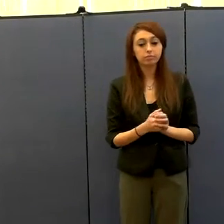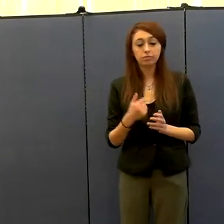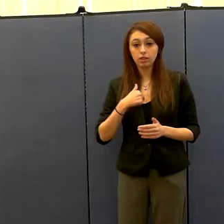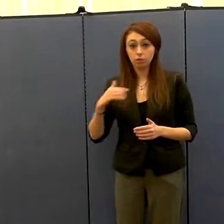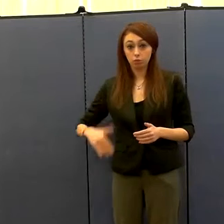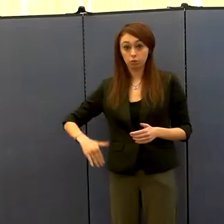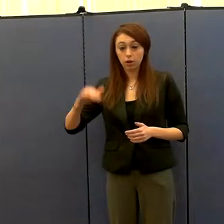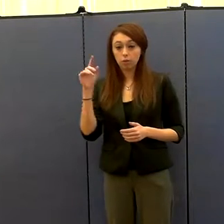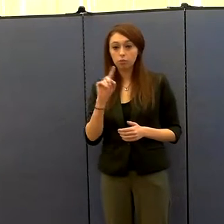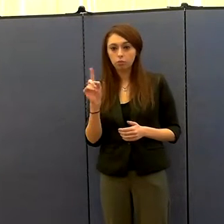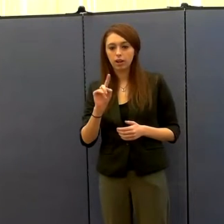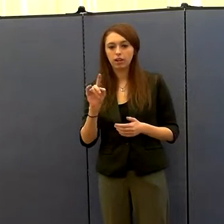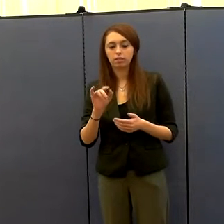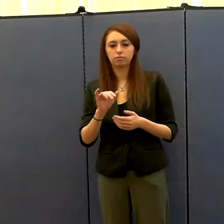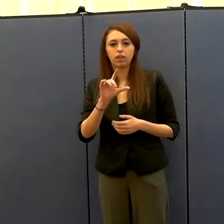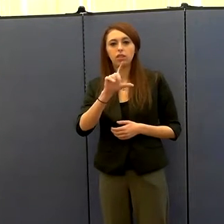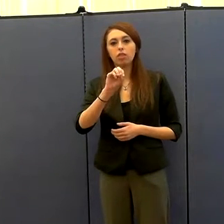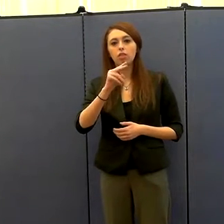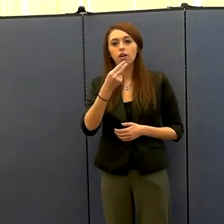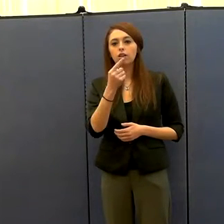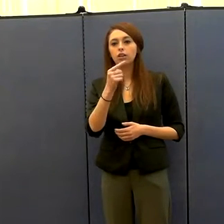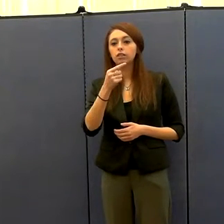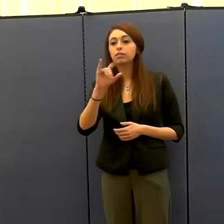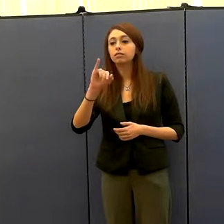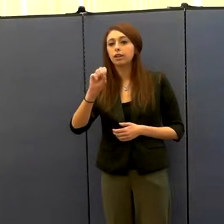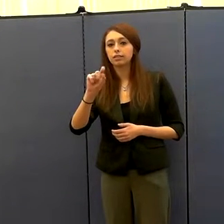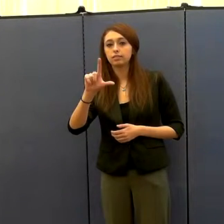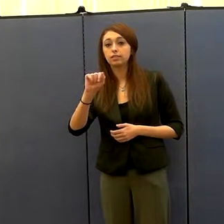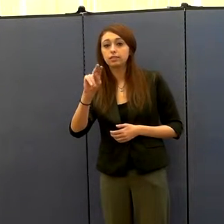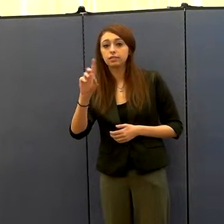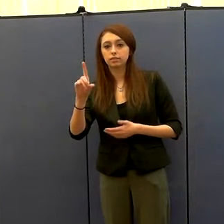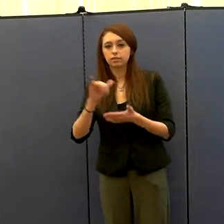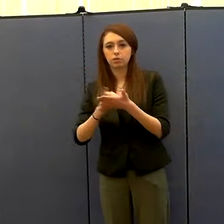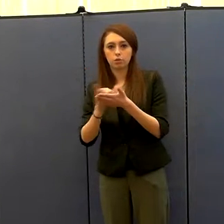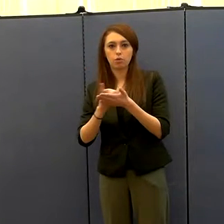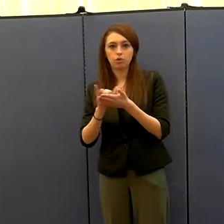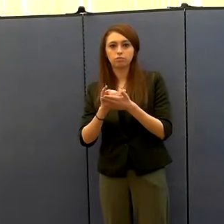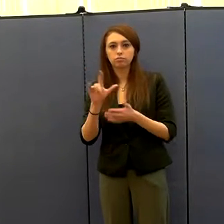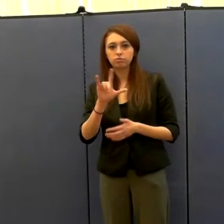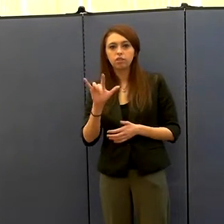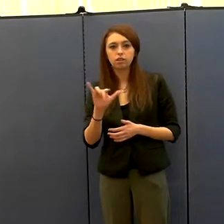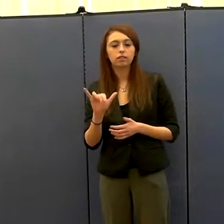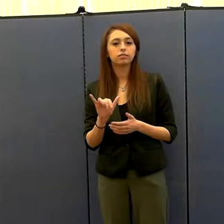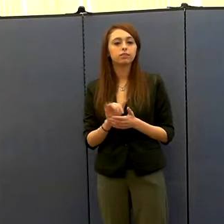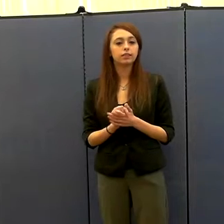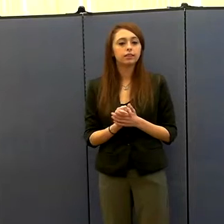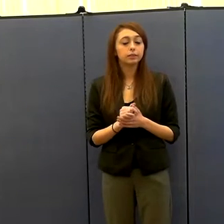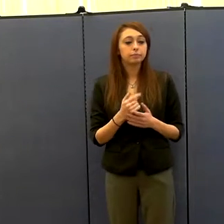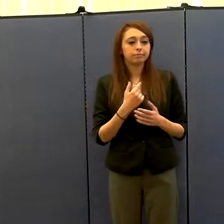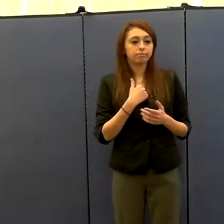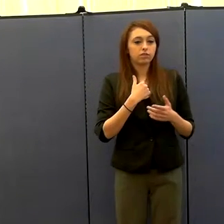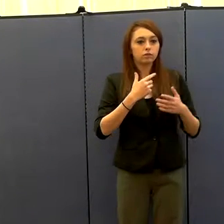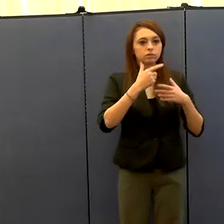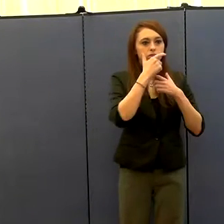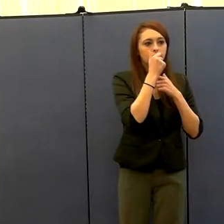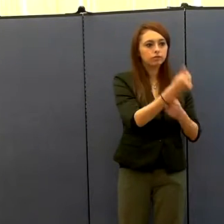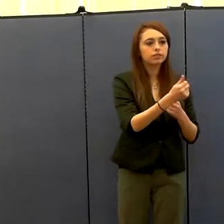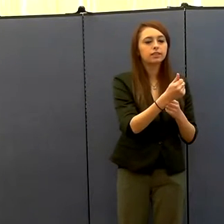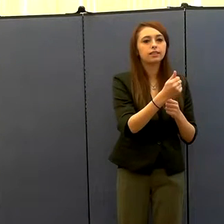of New York City. I was an average kid who was always fascinated with technology and with capturing moments. I would